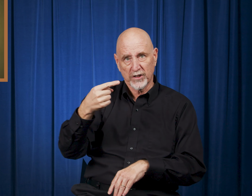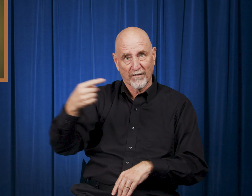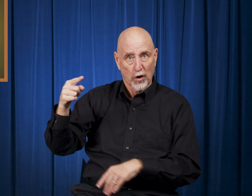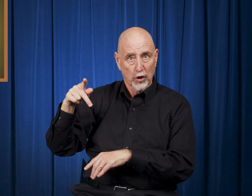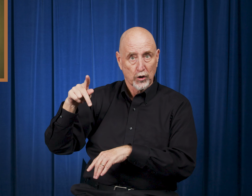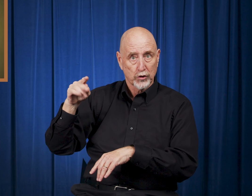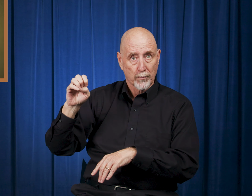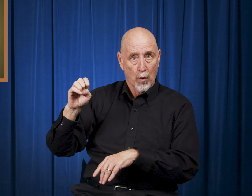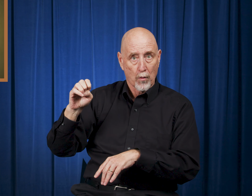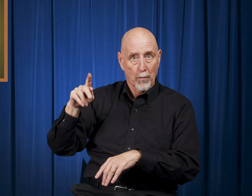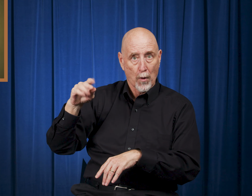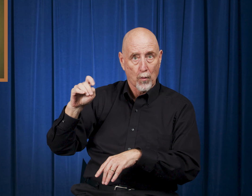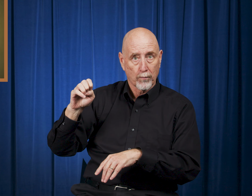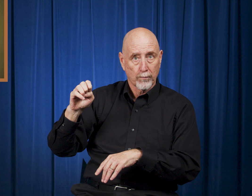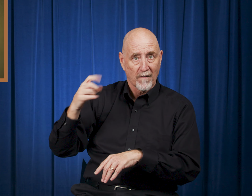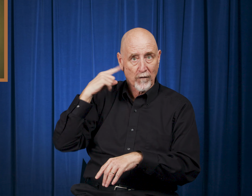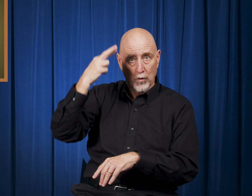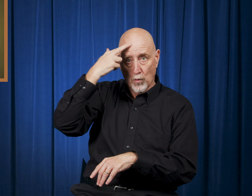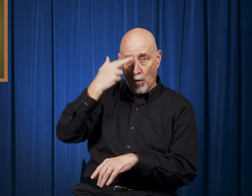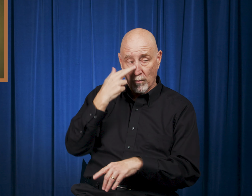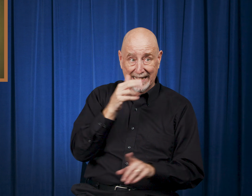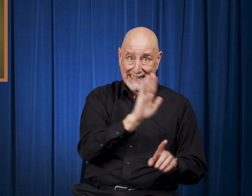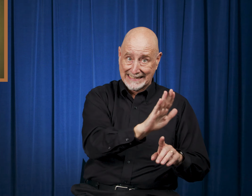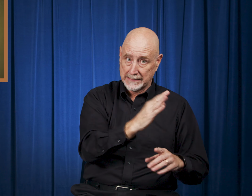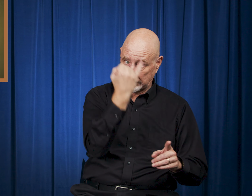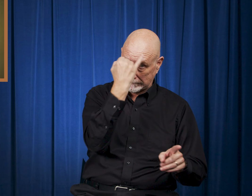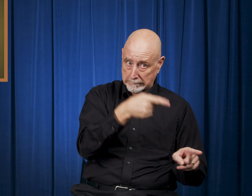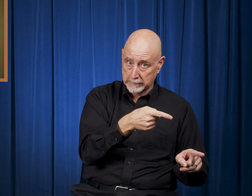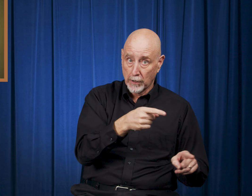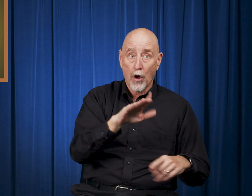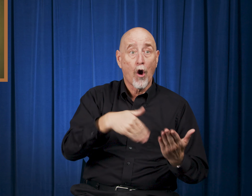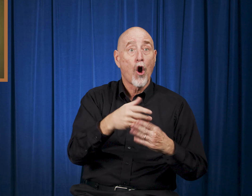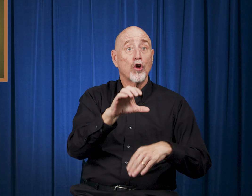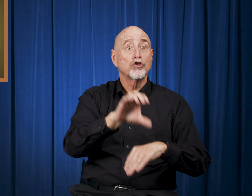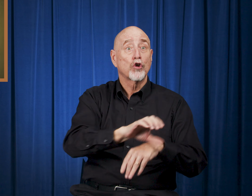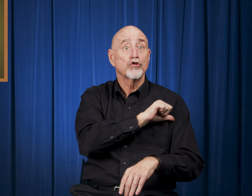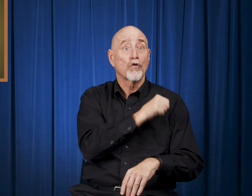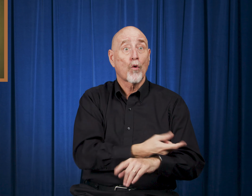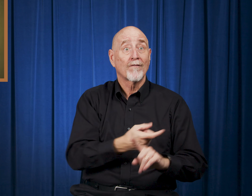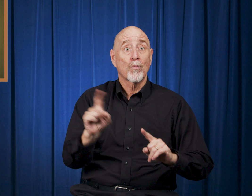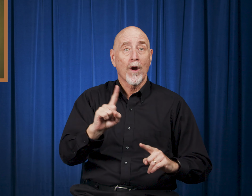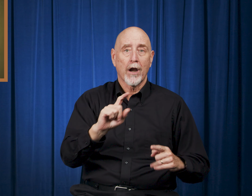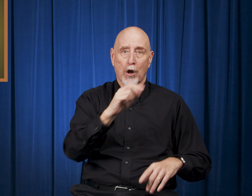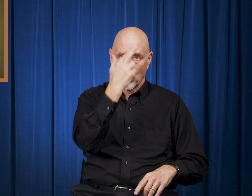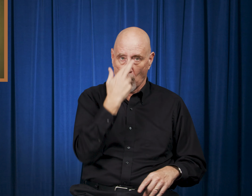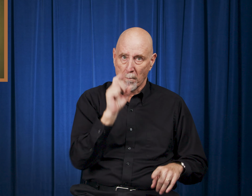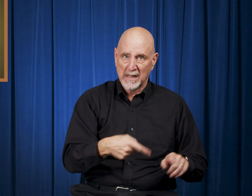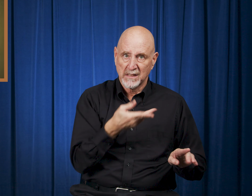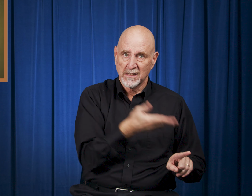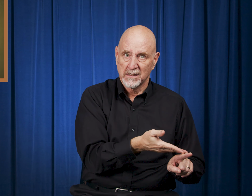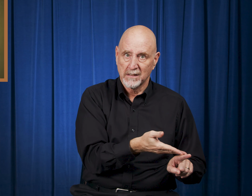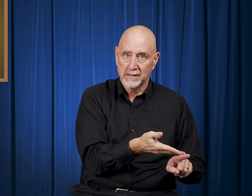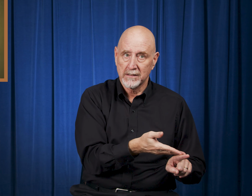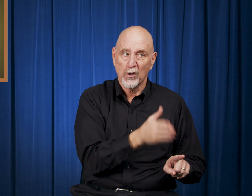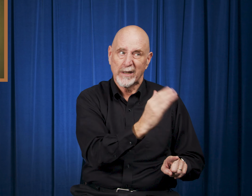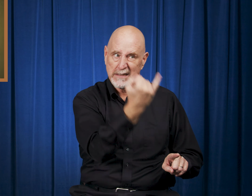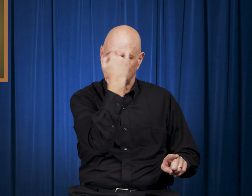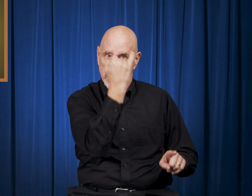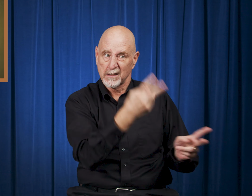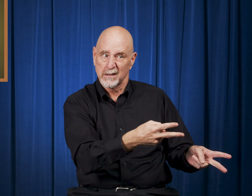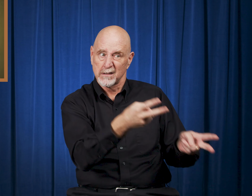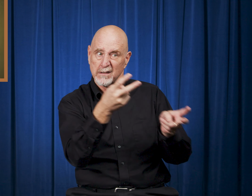in Rome. Now, according to him, all authority for the church must reside in Rome. And using that